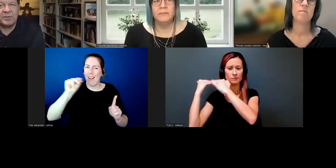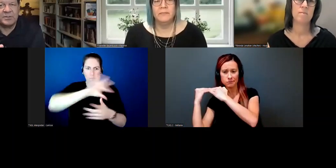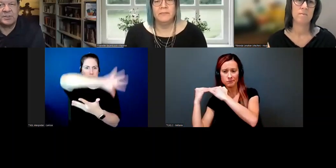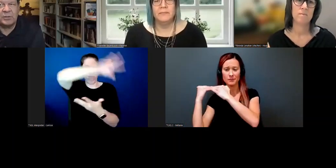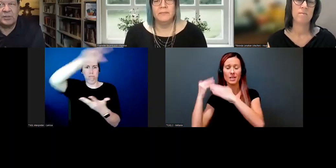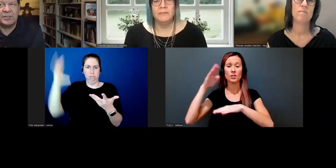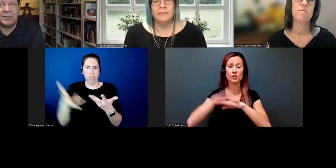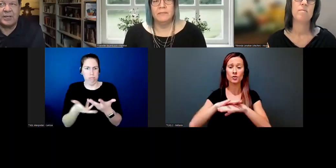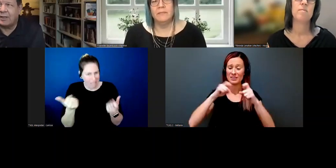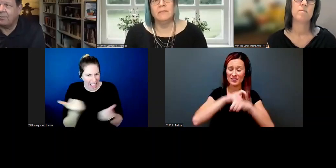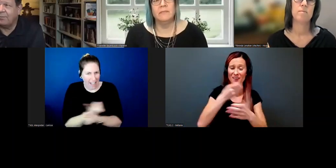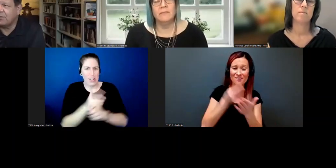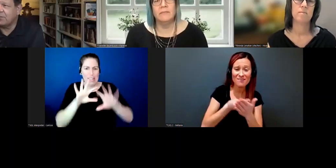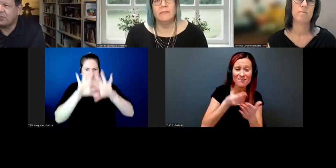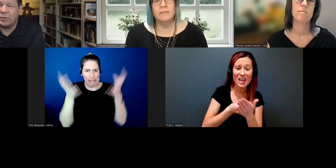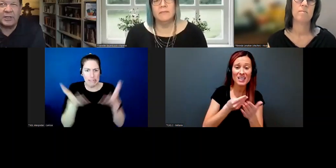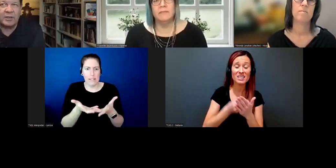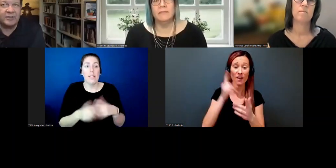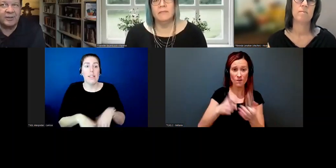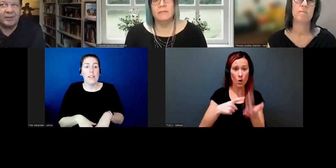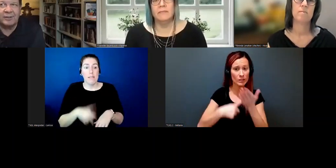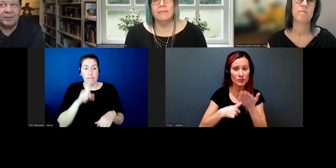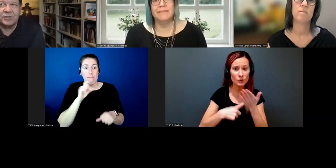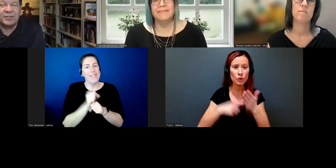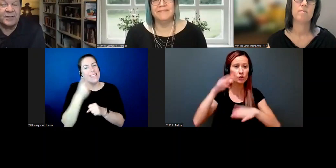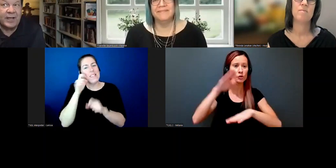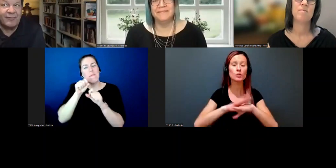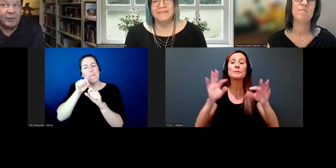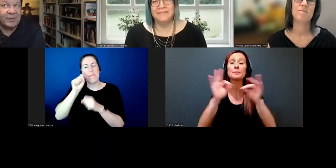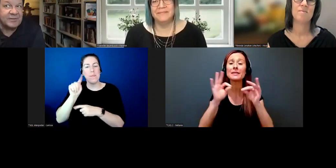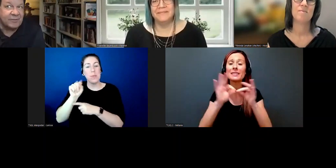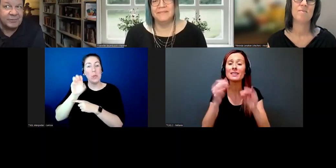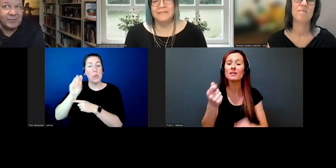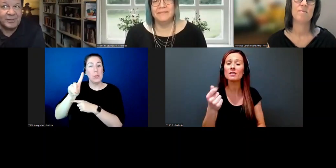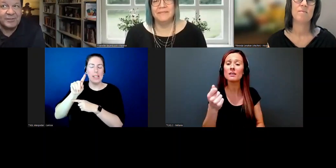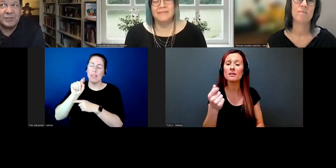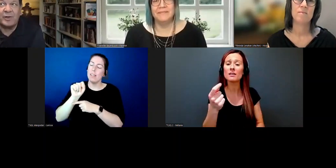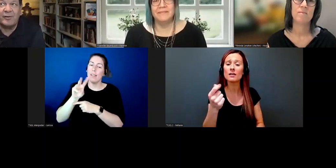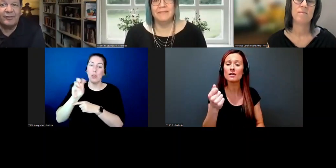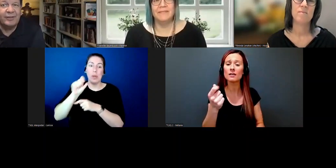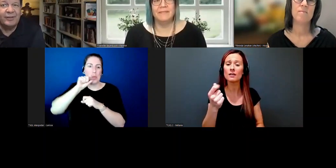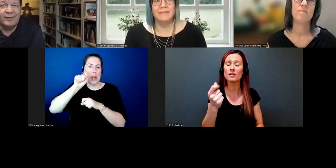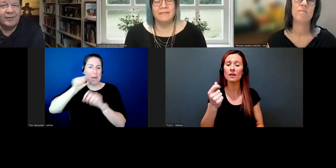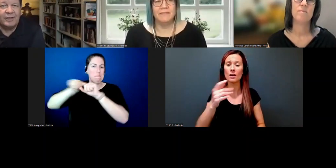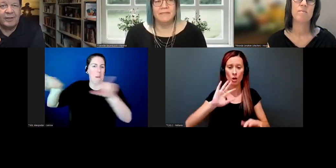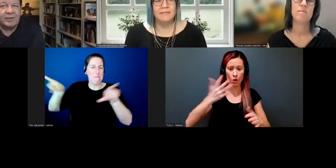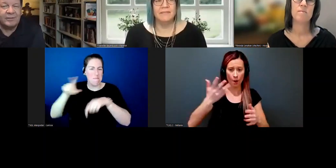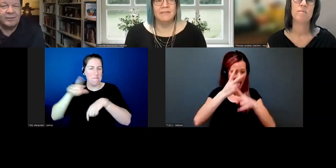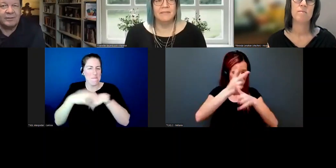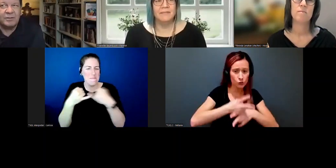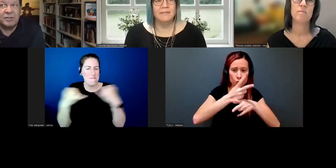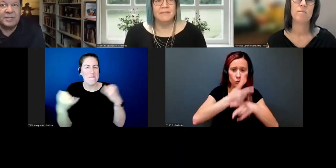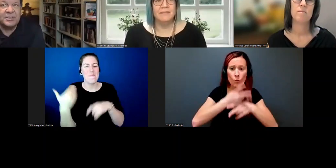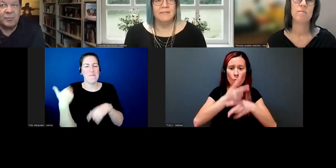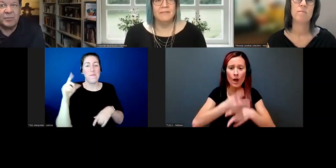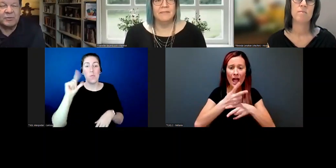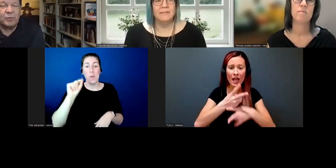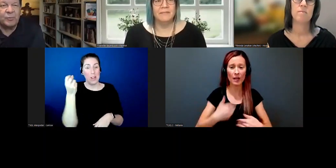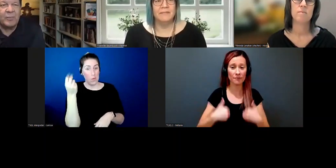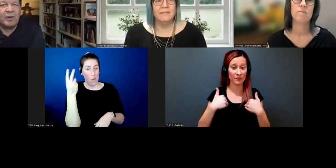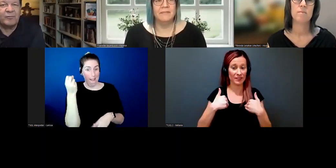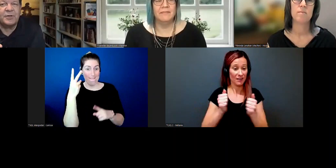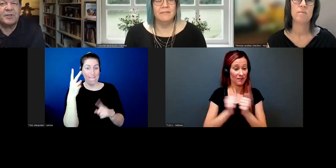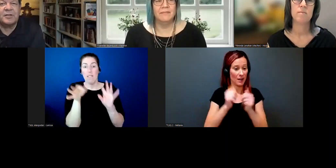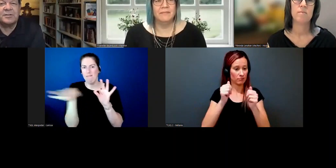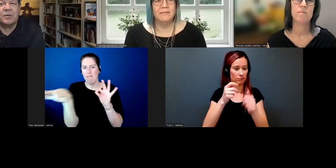with a disability, and I just tweeted out an article that I found, but it's from 2012. And in today's numbers, it would be